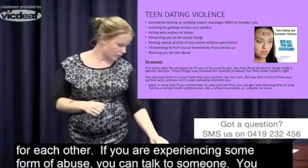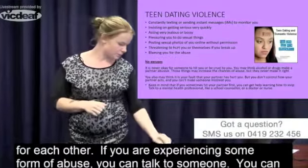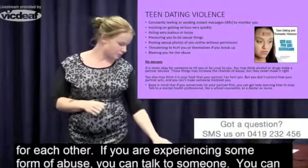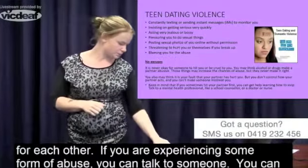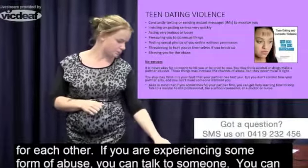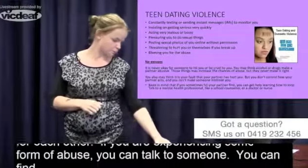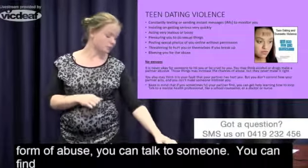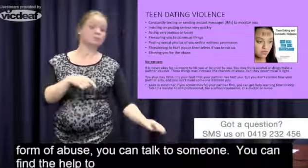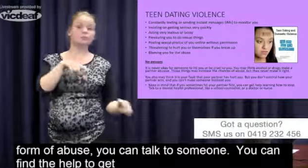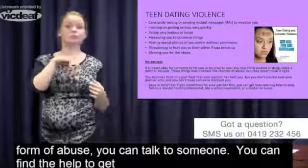that situation.